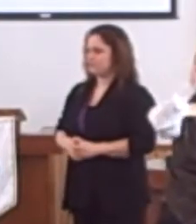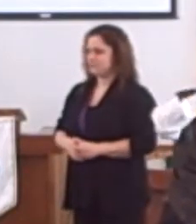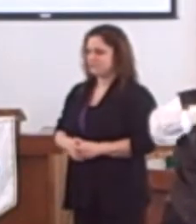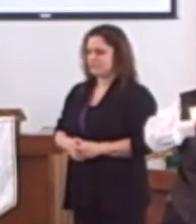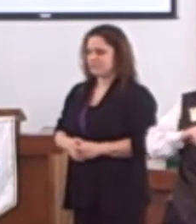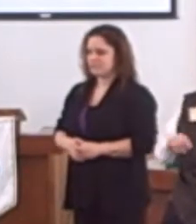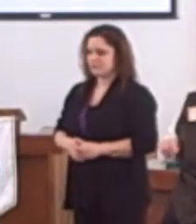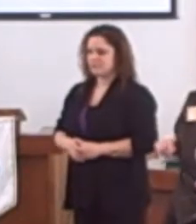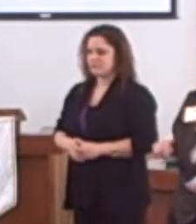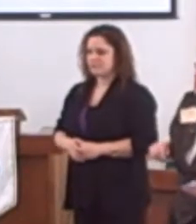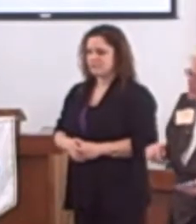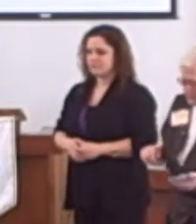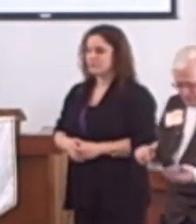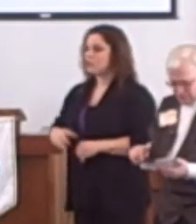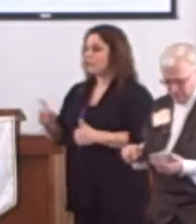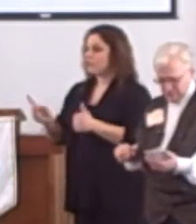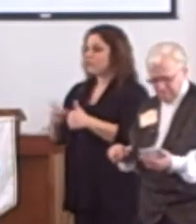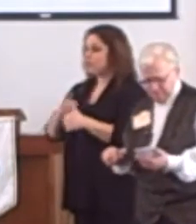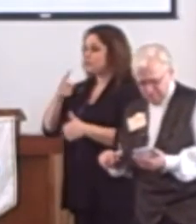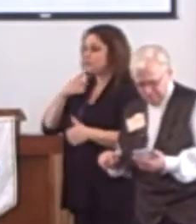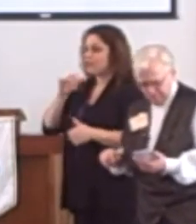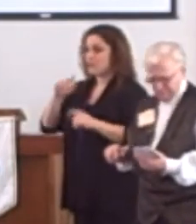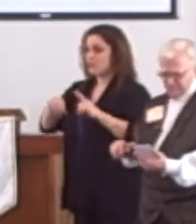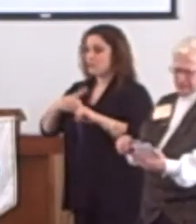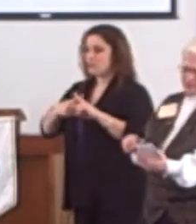neighbor. And we hear it first in Leviticus.